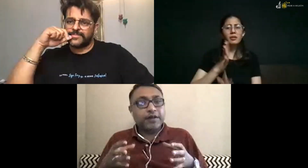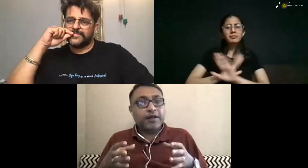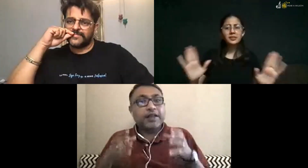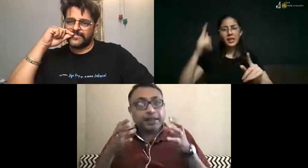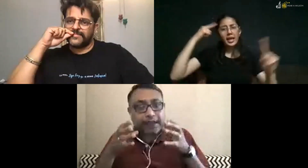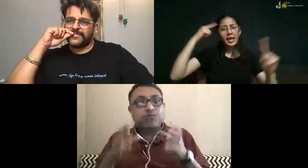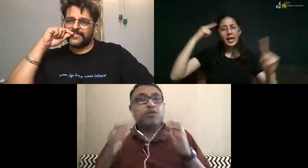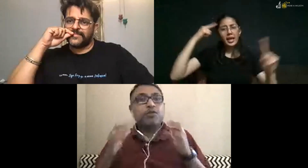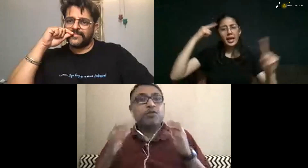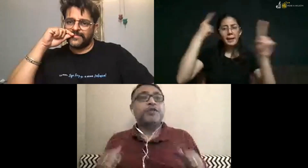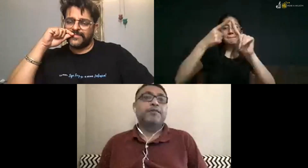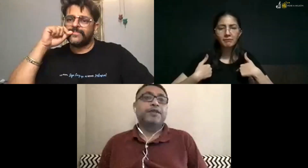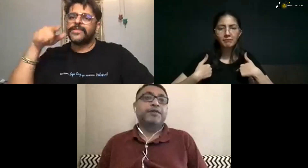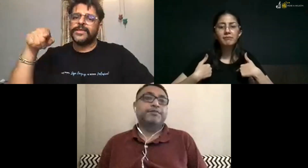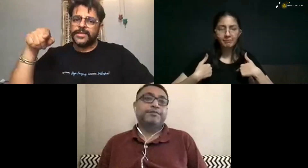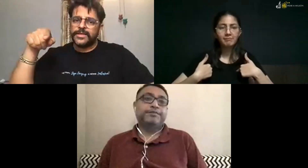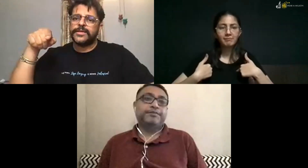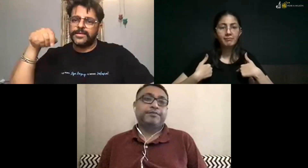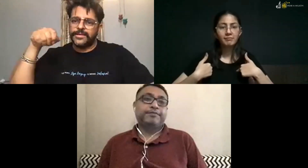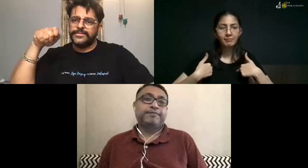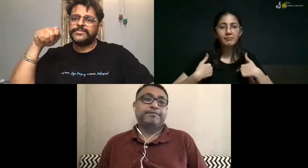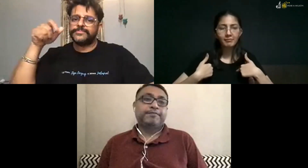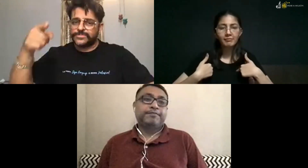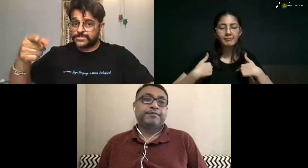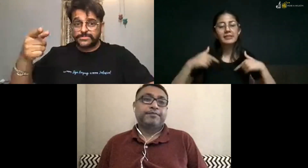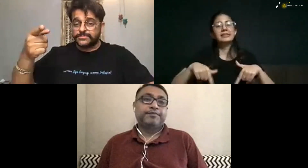right? Yeah. That's what we do in Sign Medium.